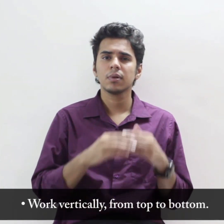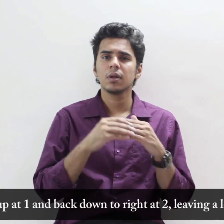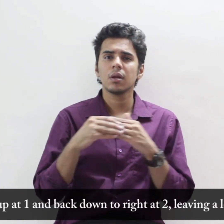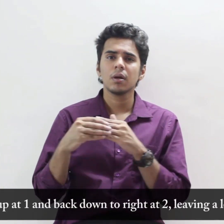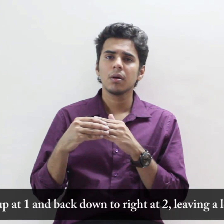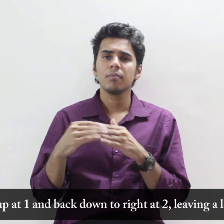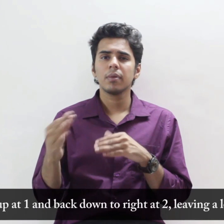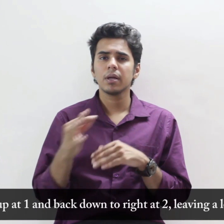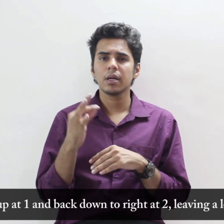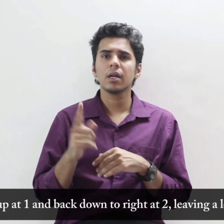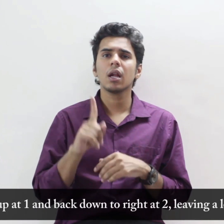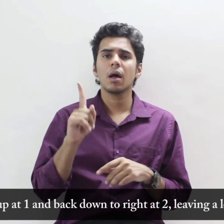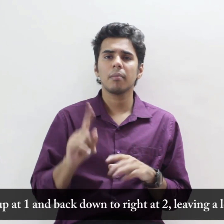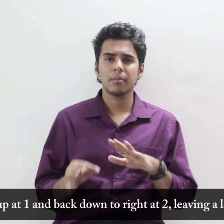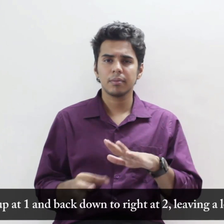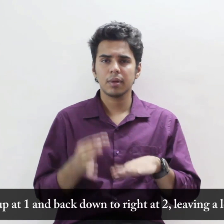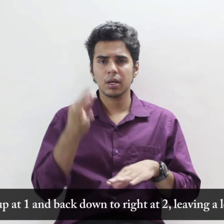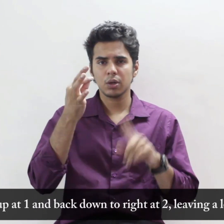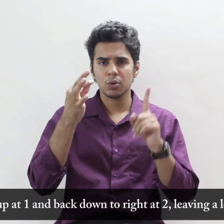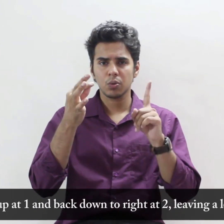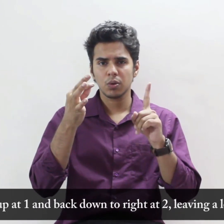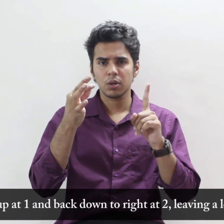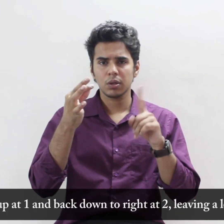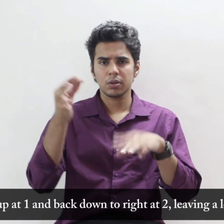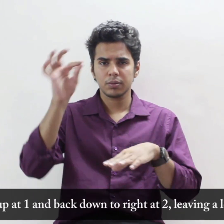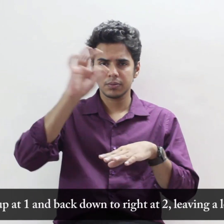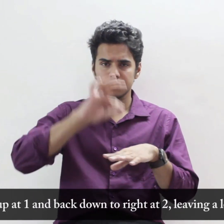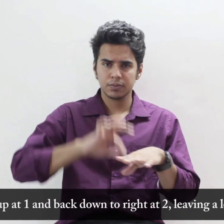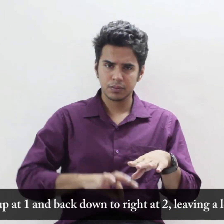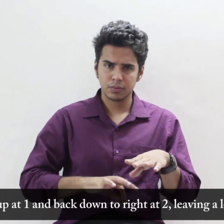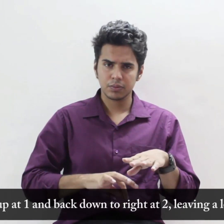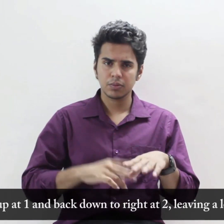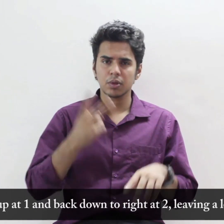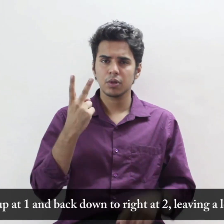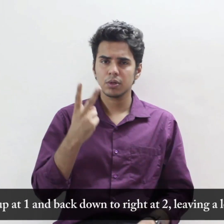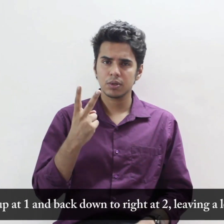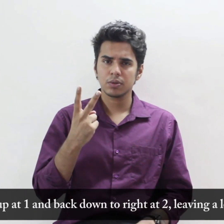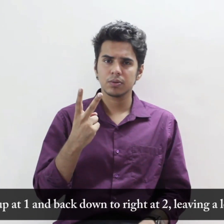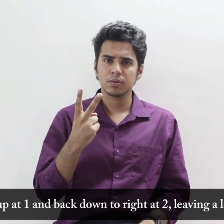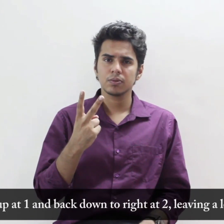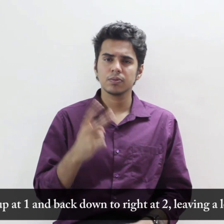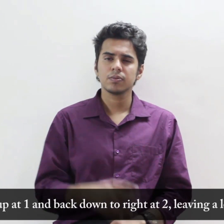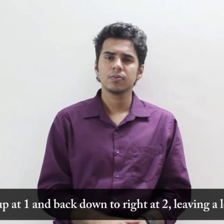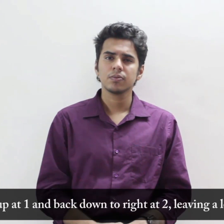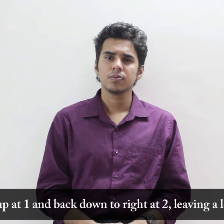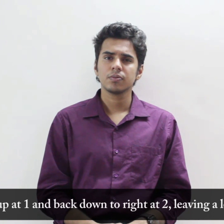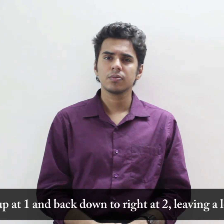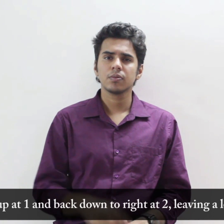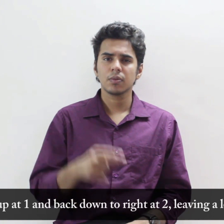Bring needle up at 1 and back down to right at 2, leaving a loop on the front.